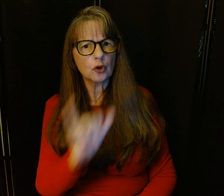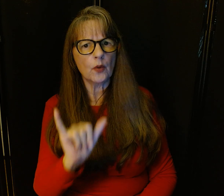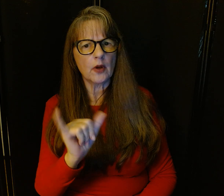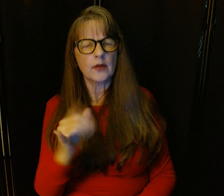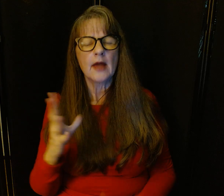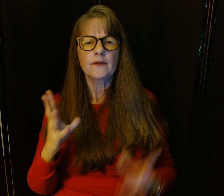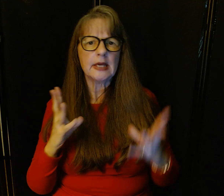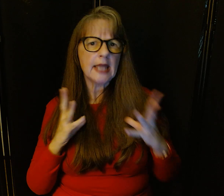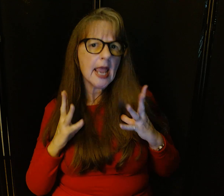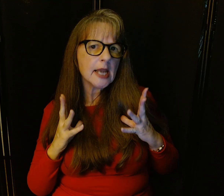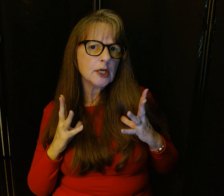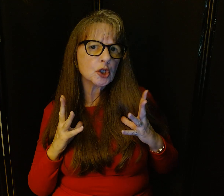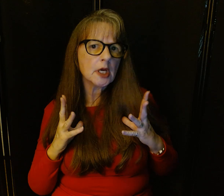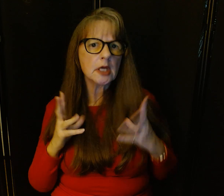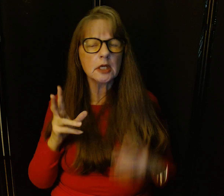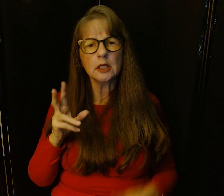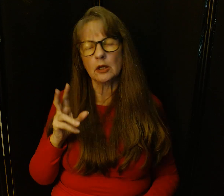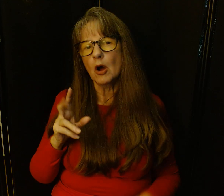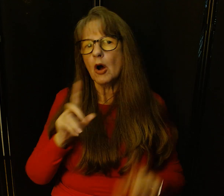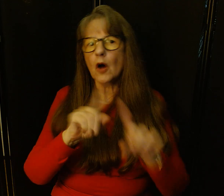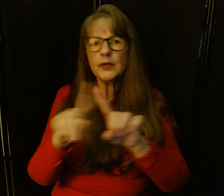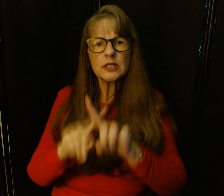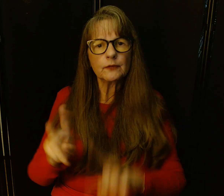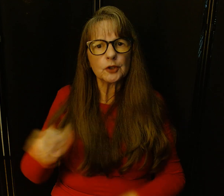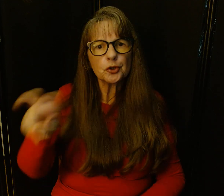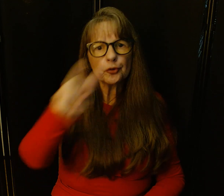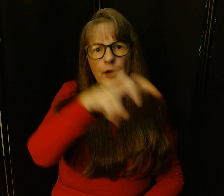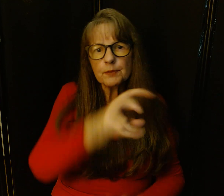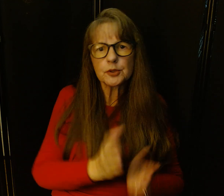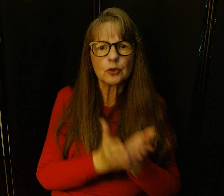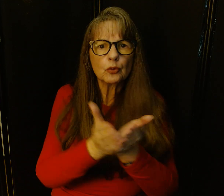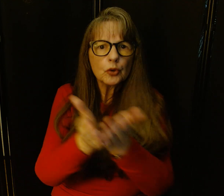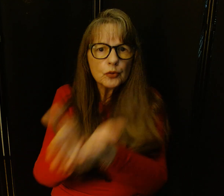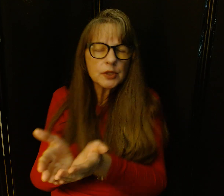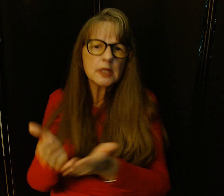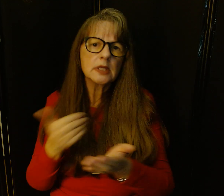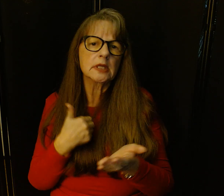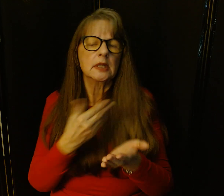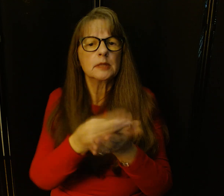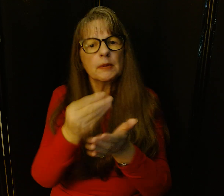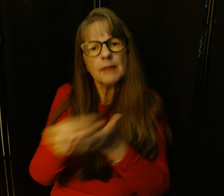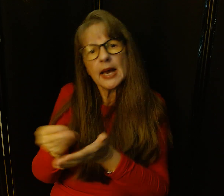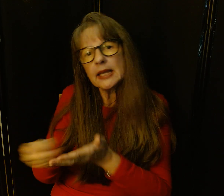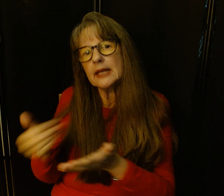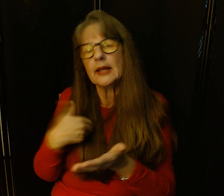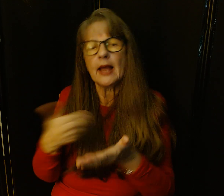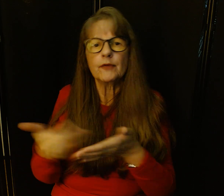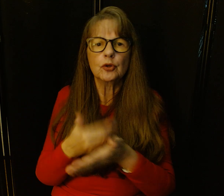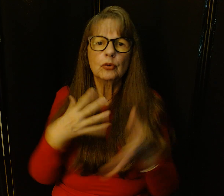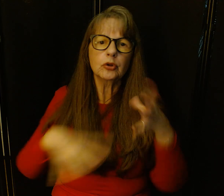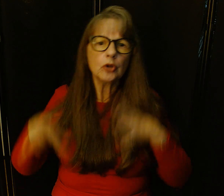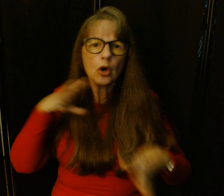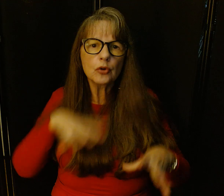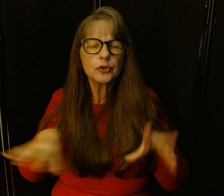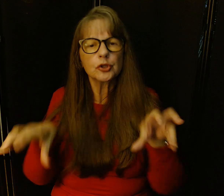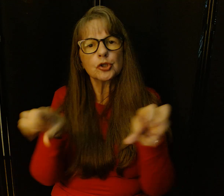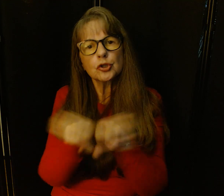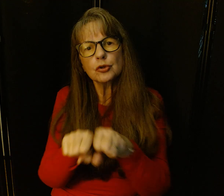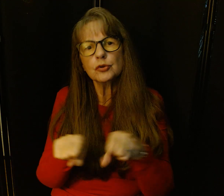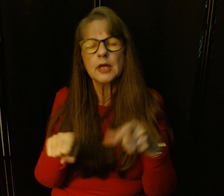on vacation and all these different trips and cruises, and they spend money, and they have the new clothes and the shoes